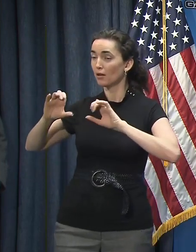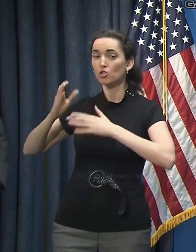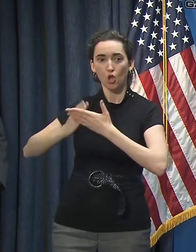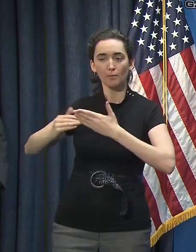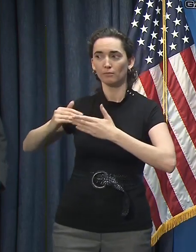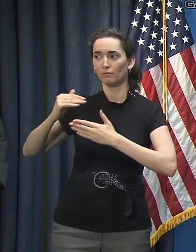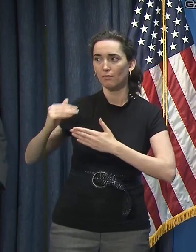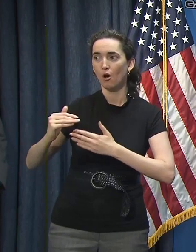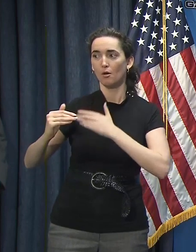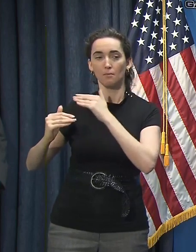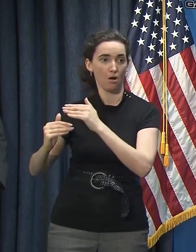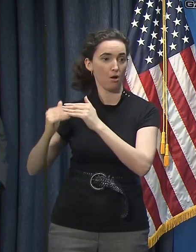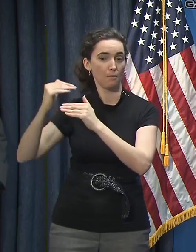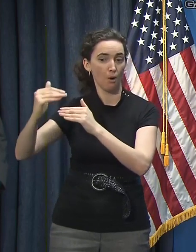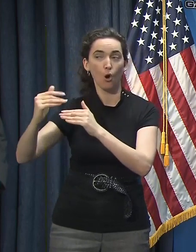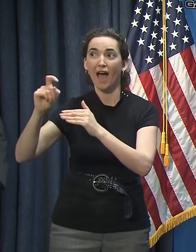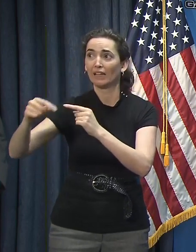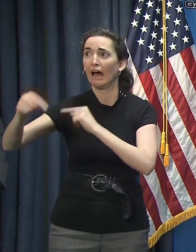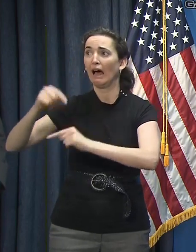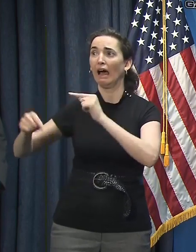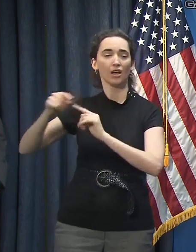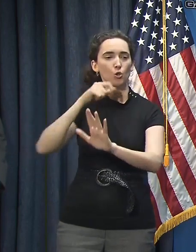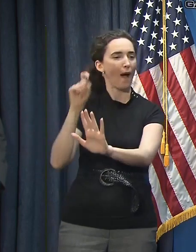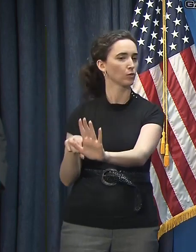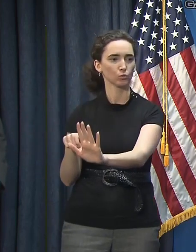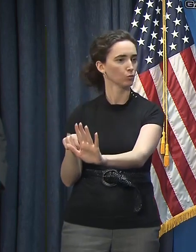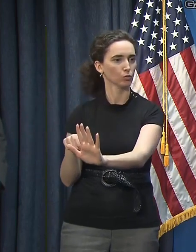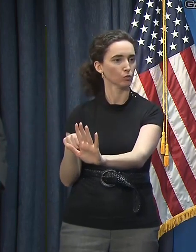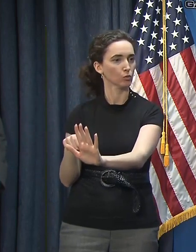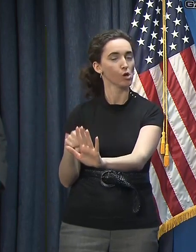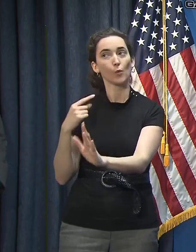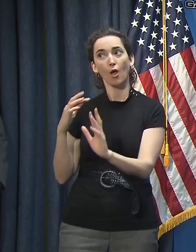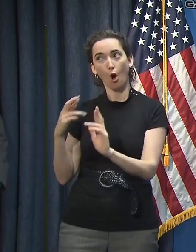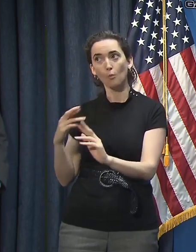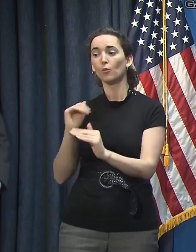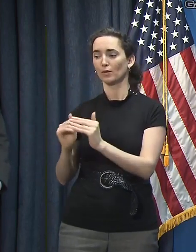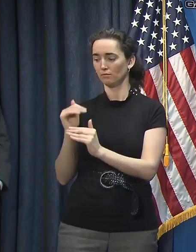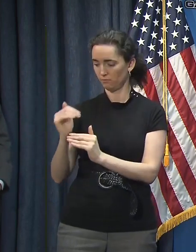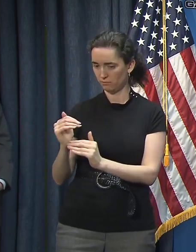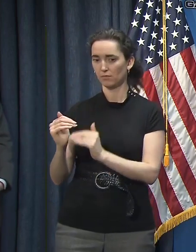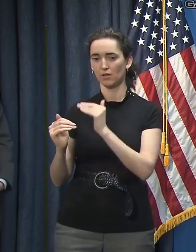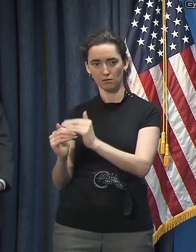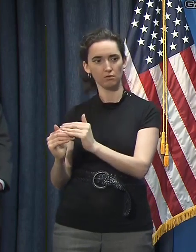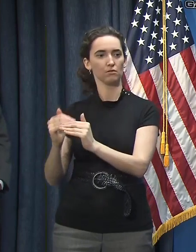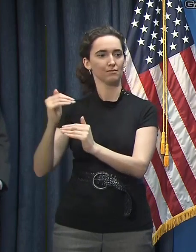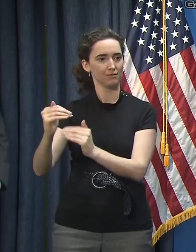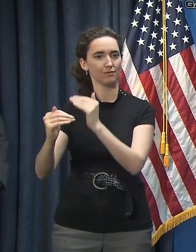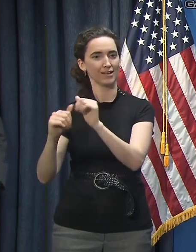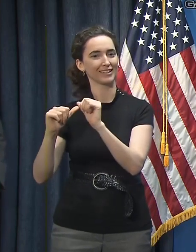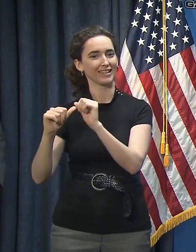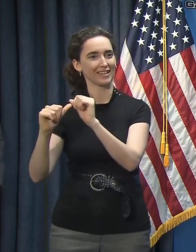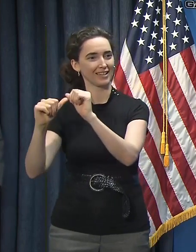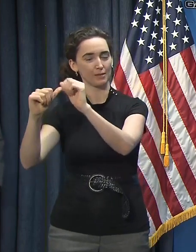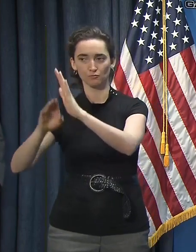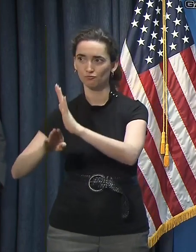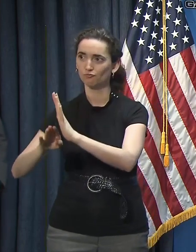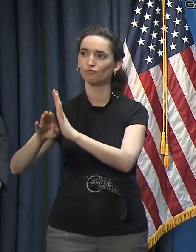and to bring everything to a screeching halt, and it'll allow us to hopefully move forward in a way that can be sustained while